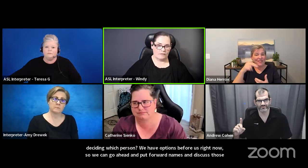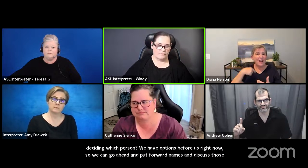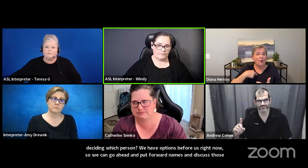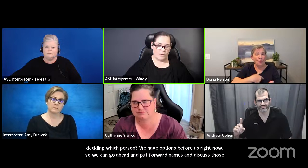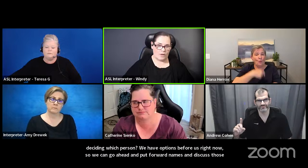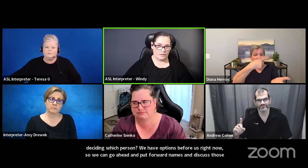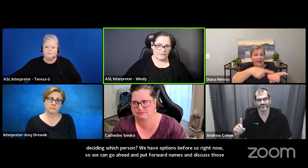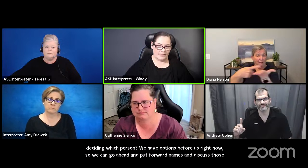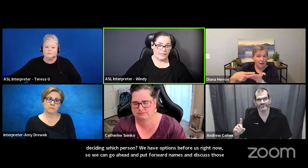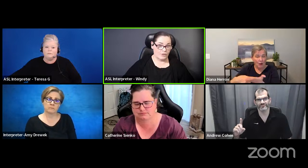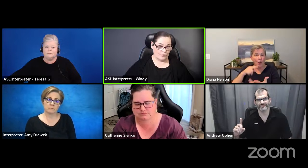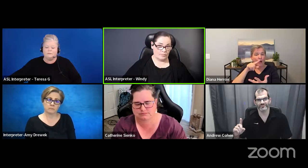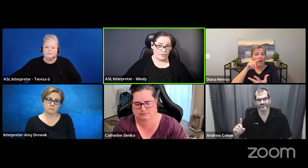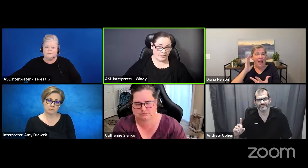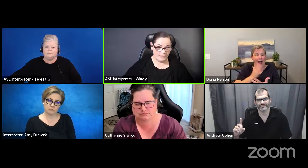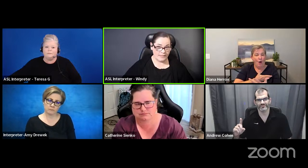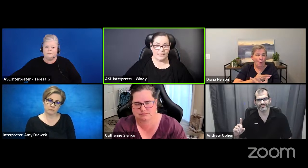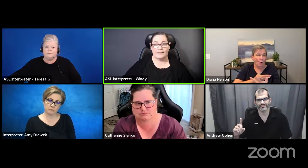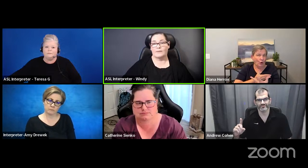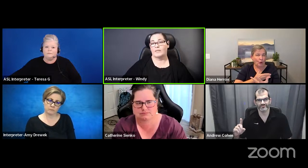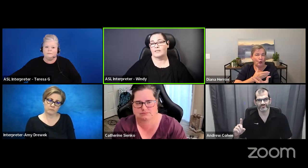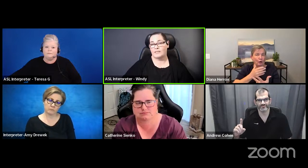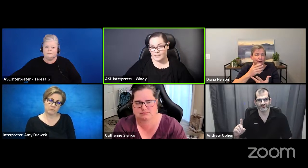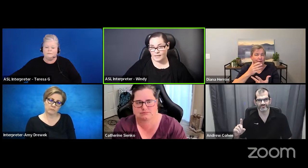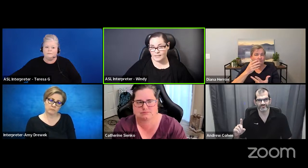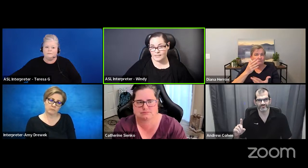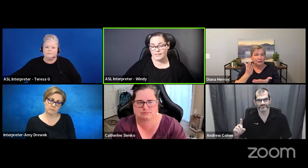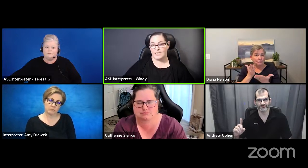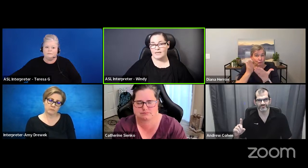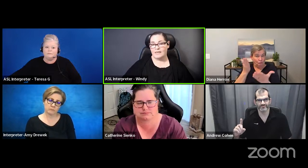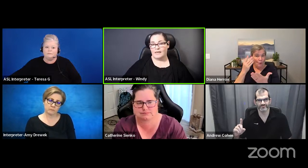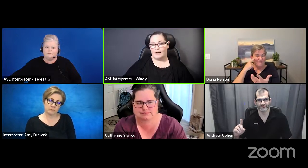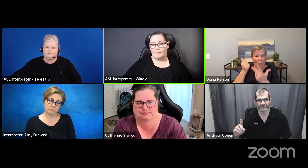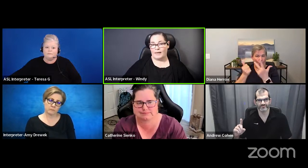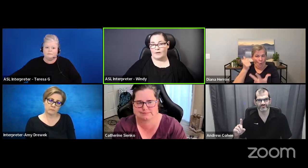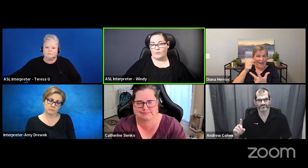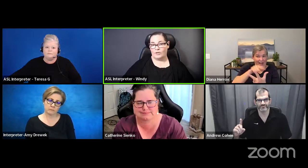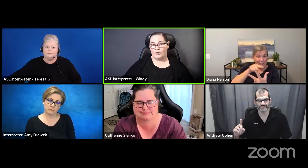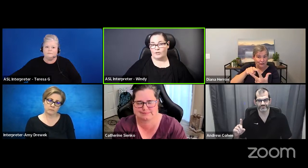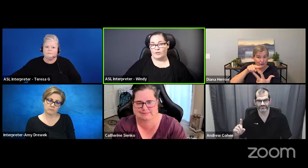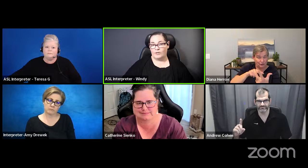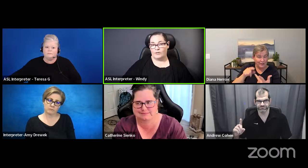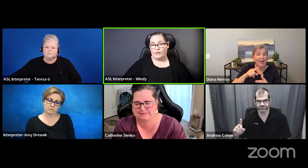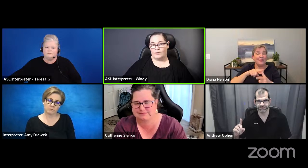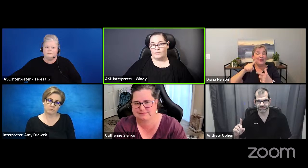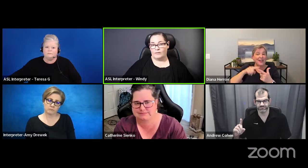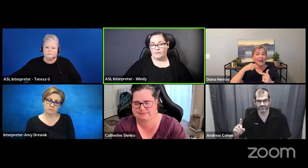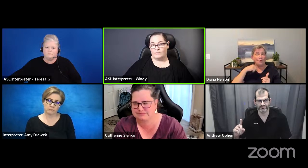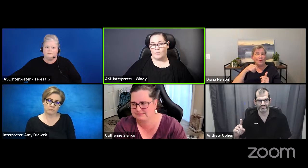most qualified internal persons, and then we can discuss our